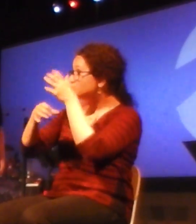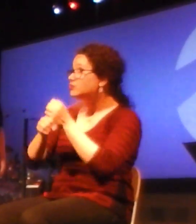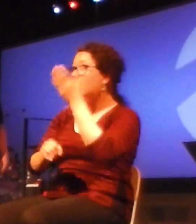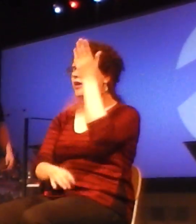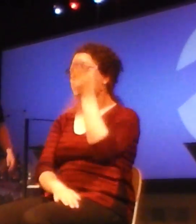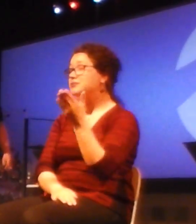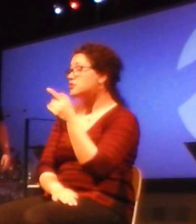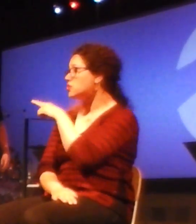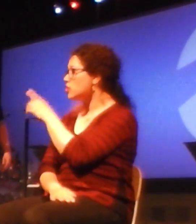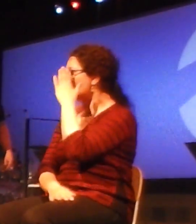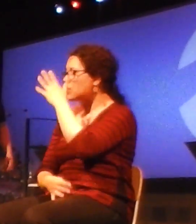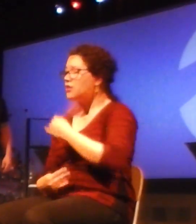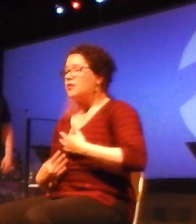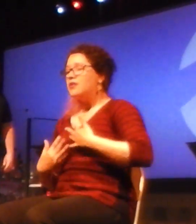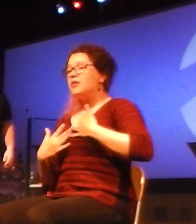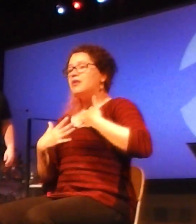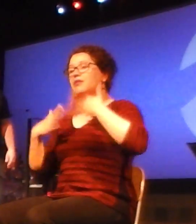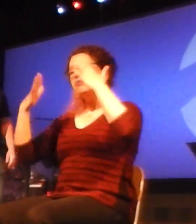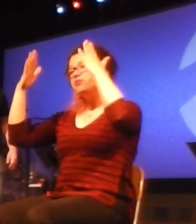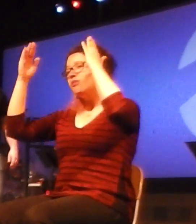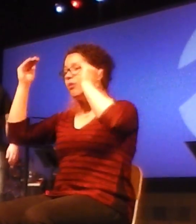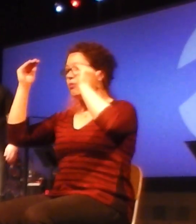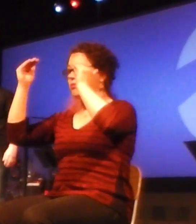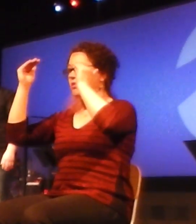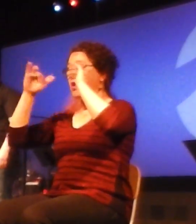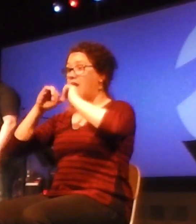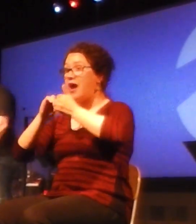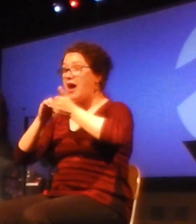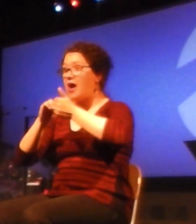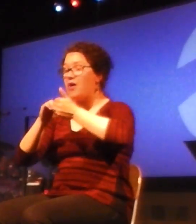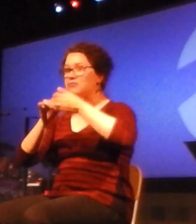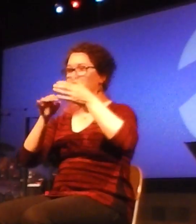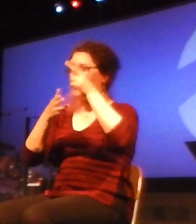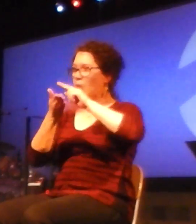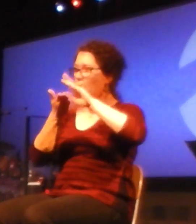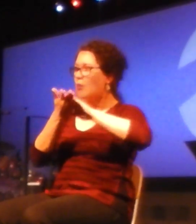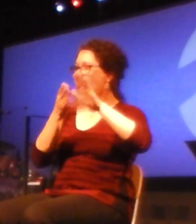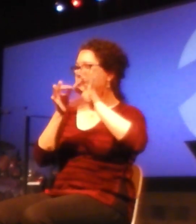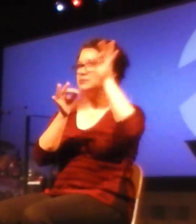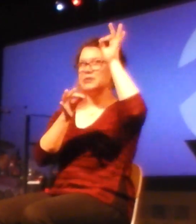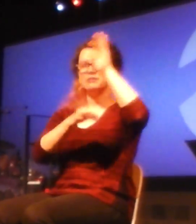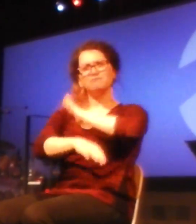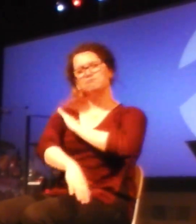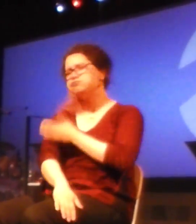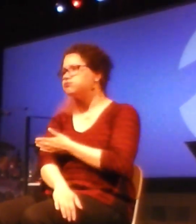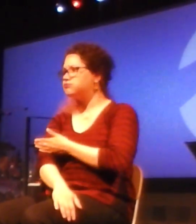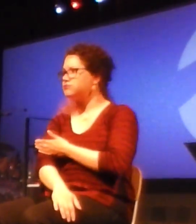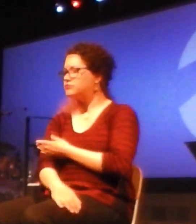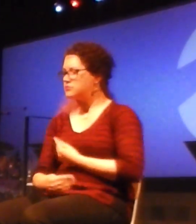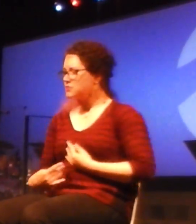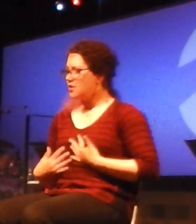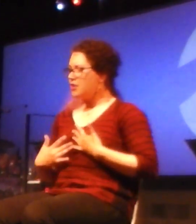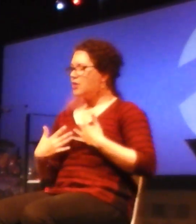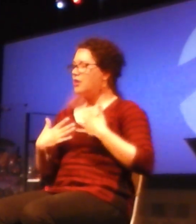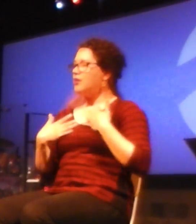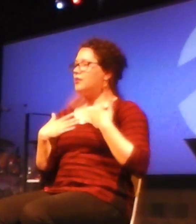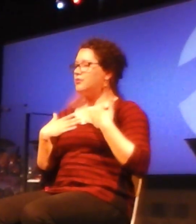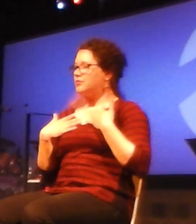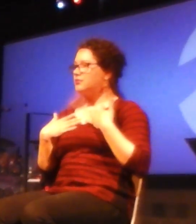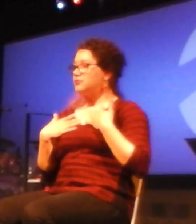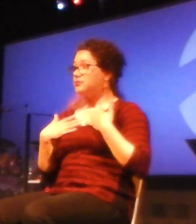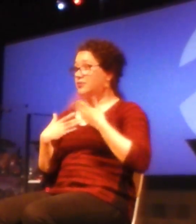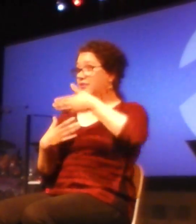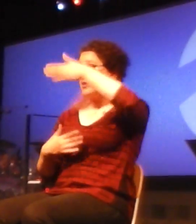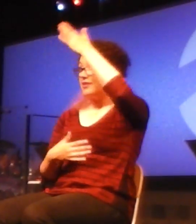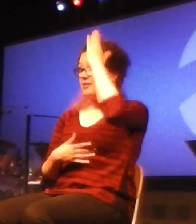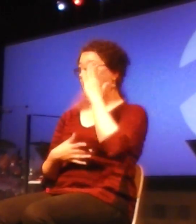overflow with hope by the power of the Holy Spirit. I love the language there because God is giving us one role in this